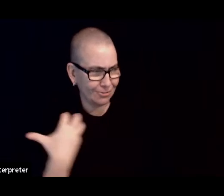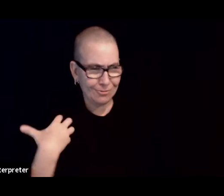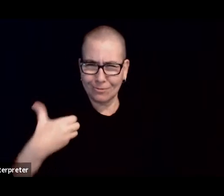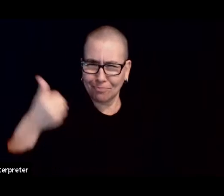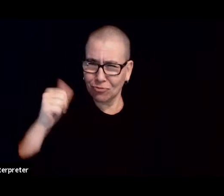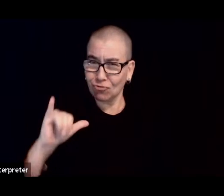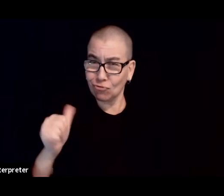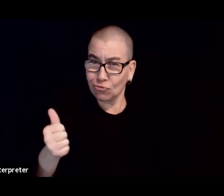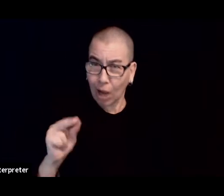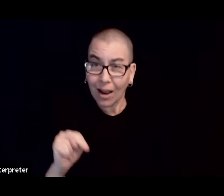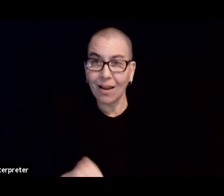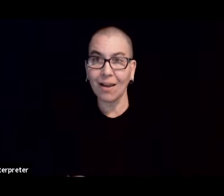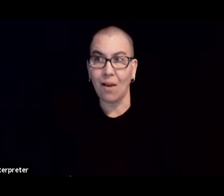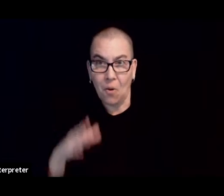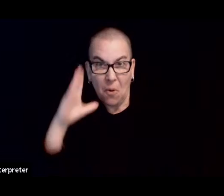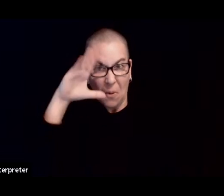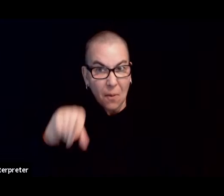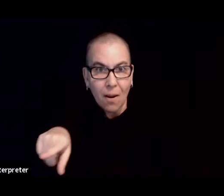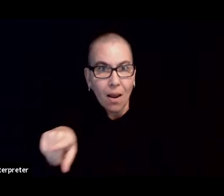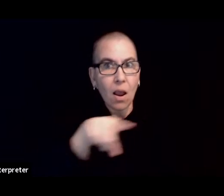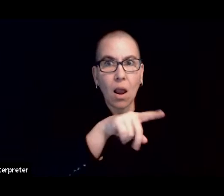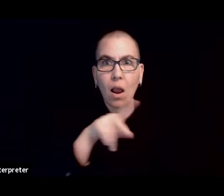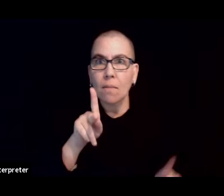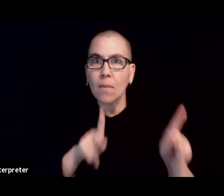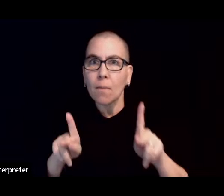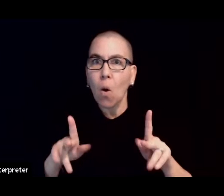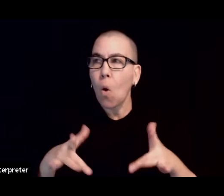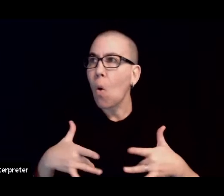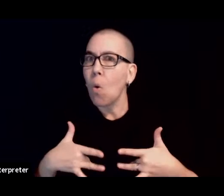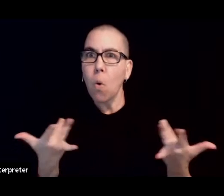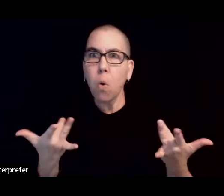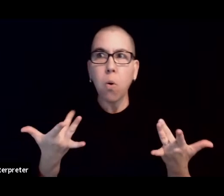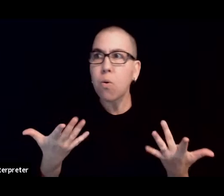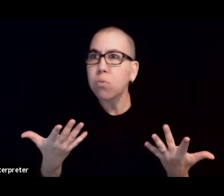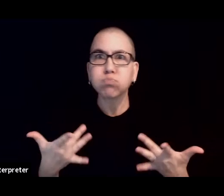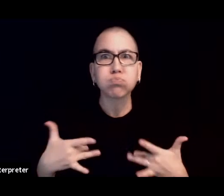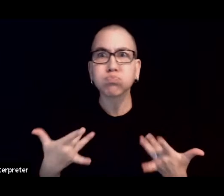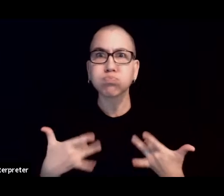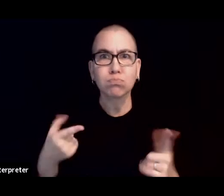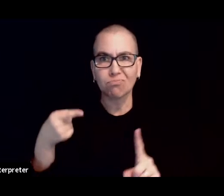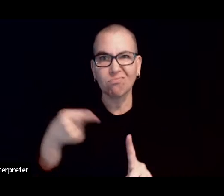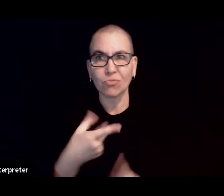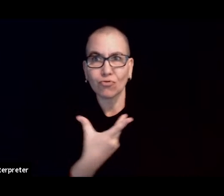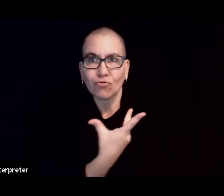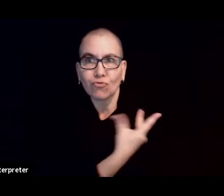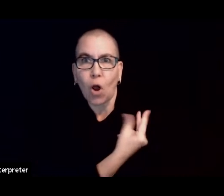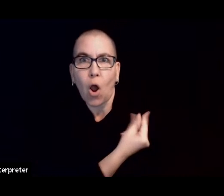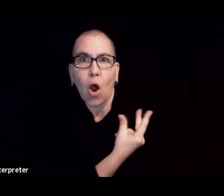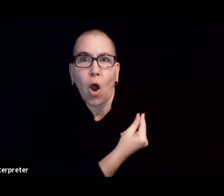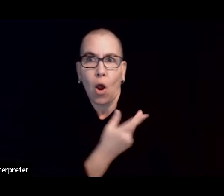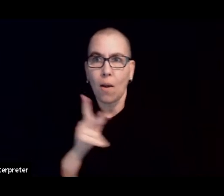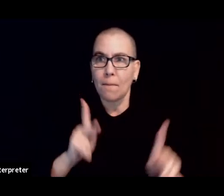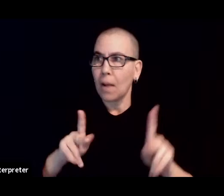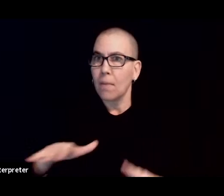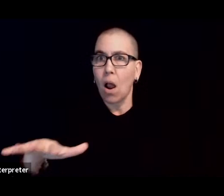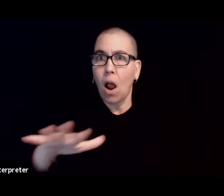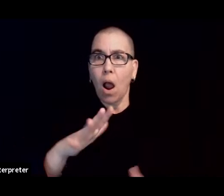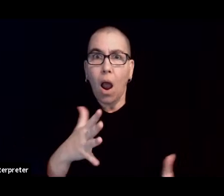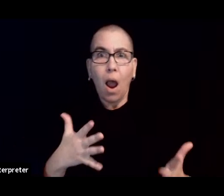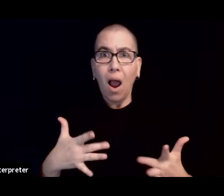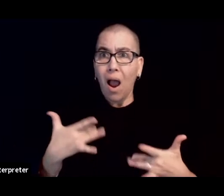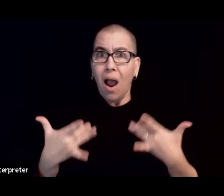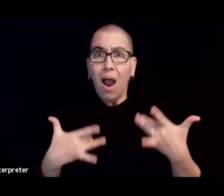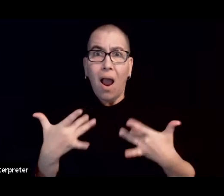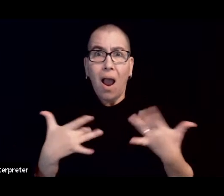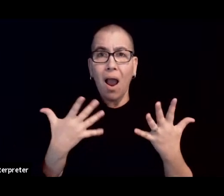sign that people are recognizing how essential these vaccines will be to getting us out of this pandemic. We've said for some time now that